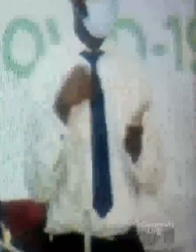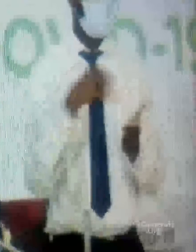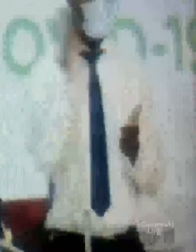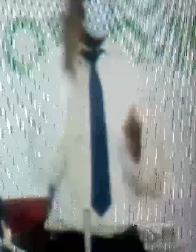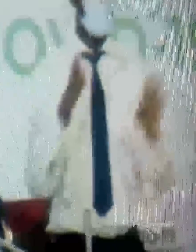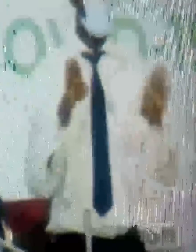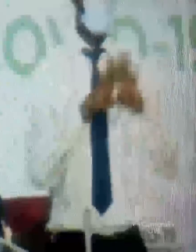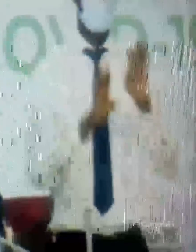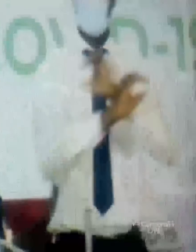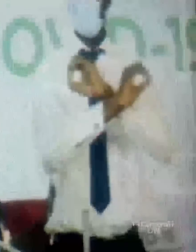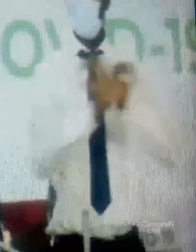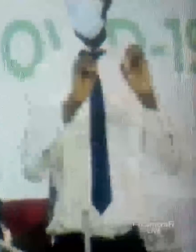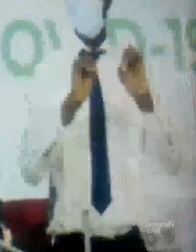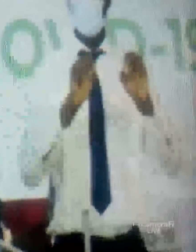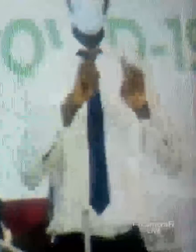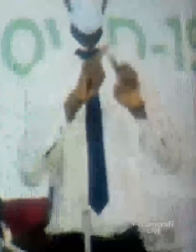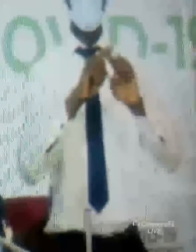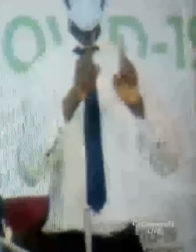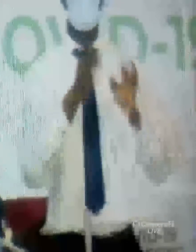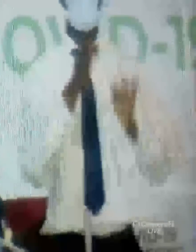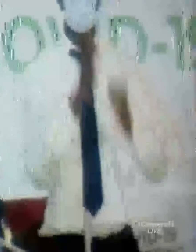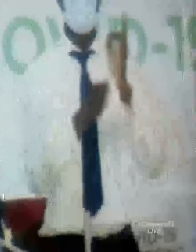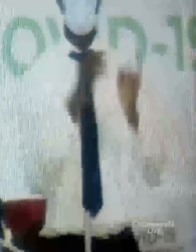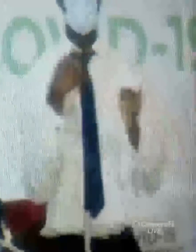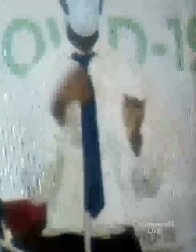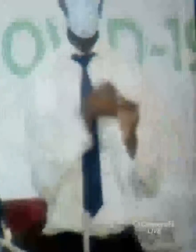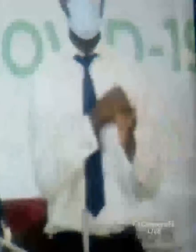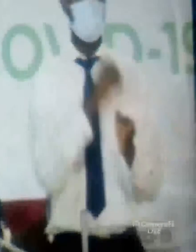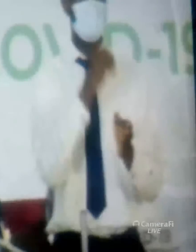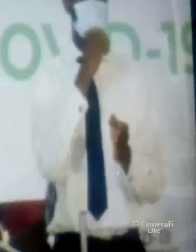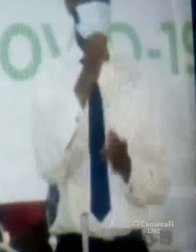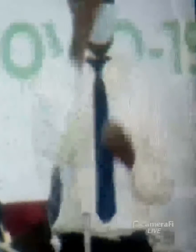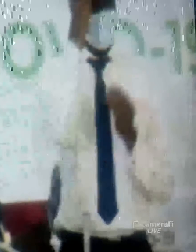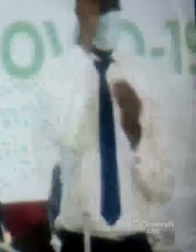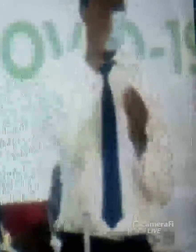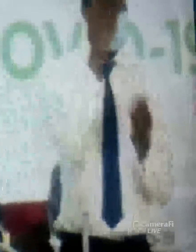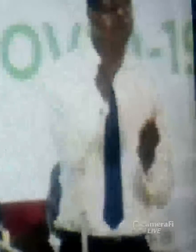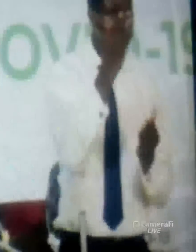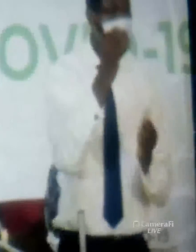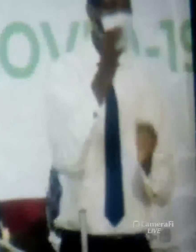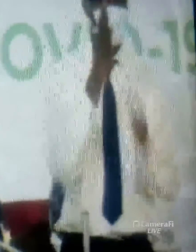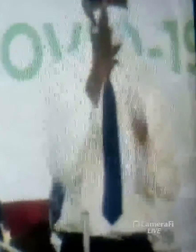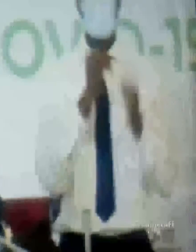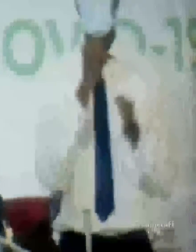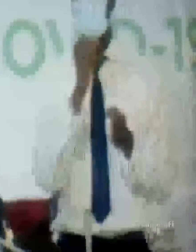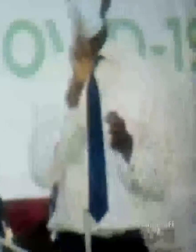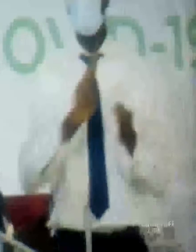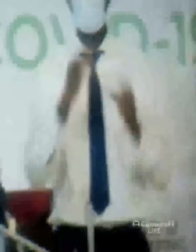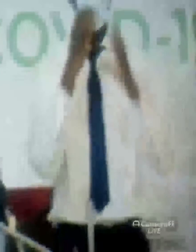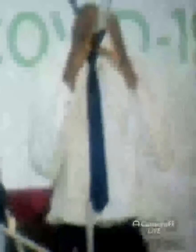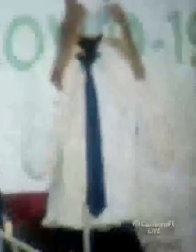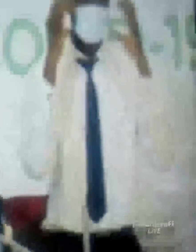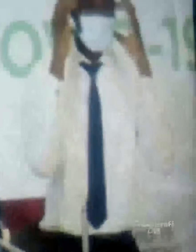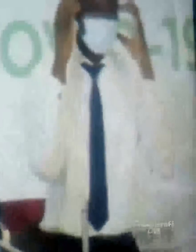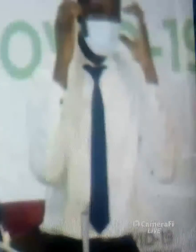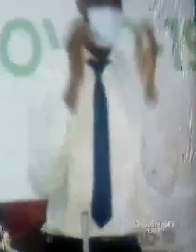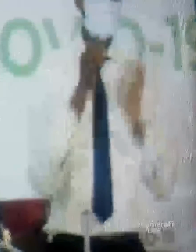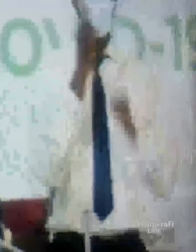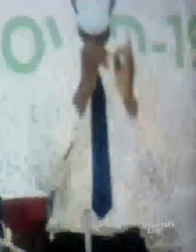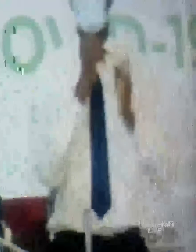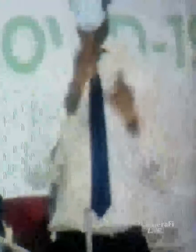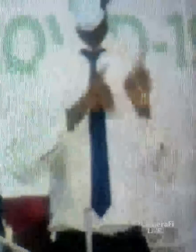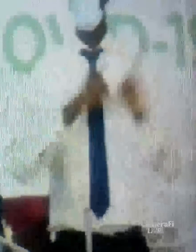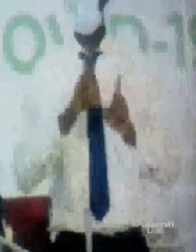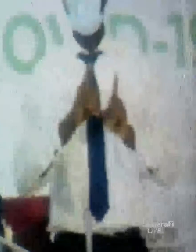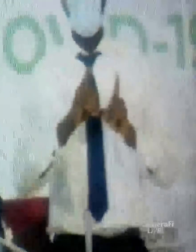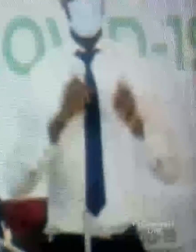to comply with these protocols. We need to make sure we use our masks, physical distancing, and hand